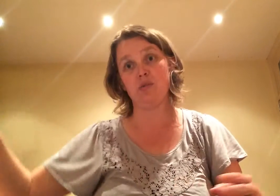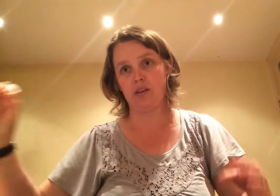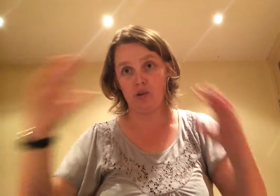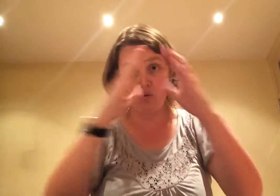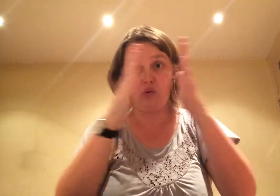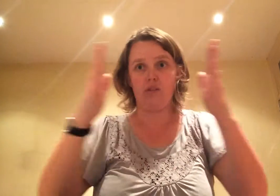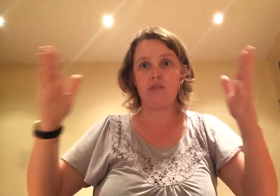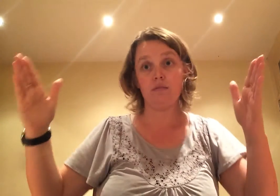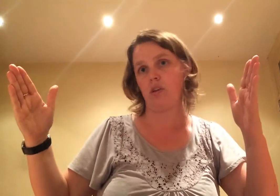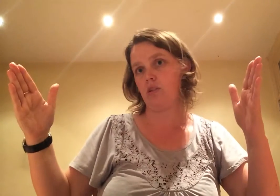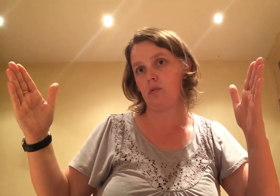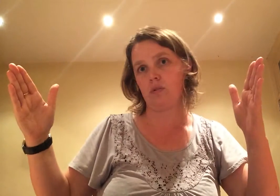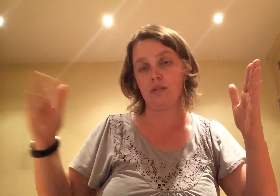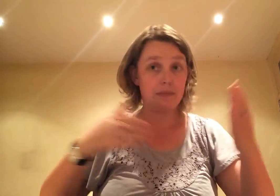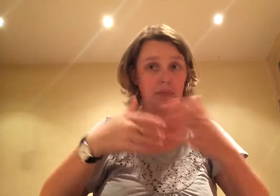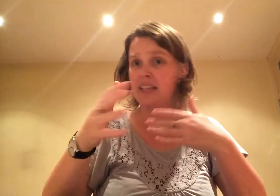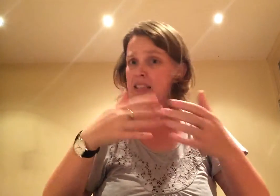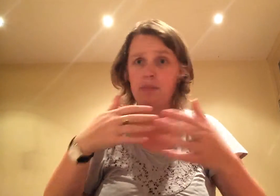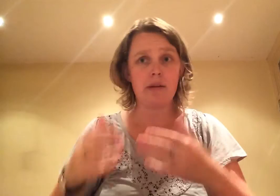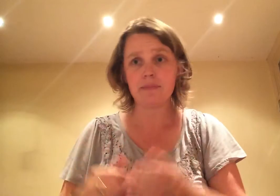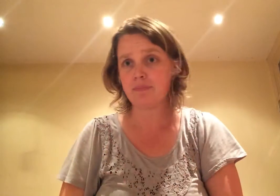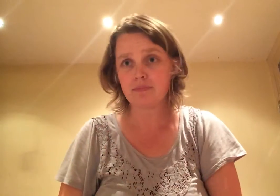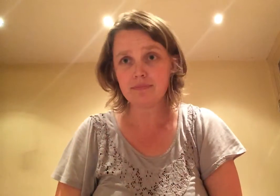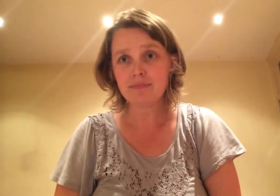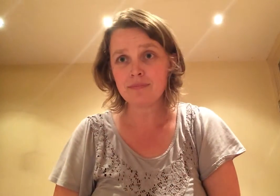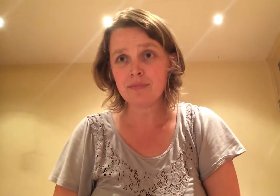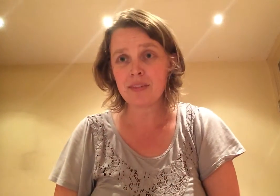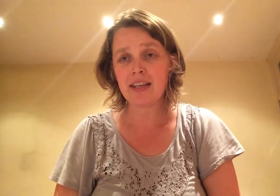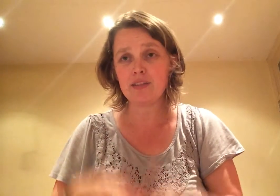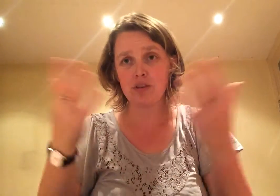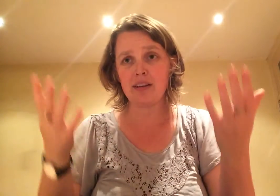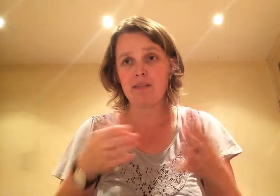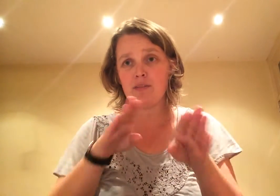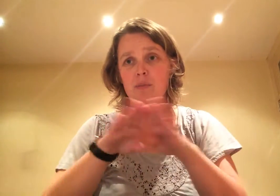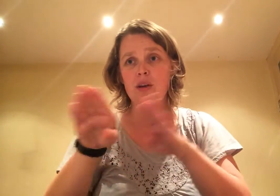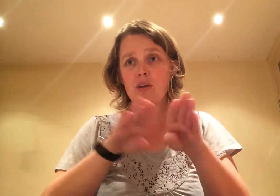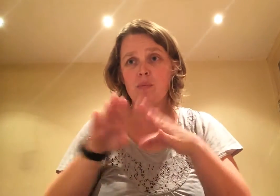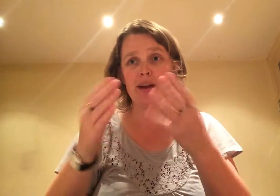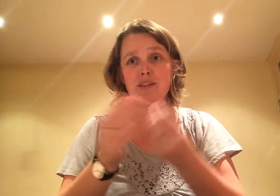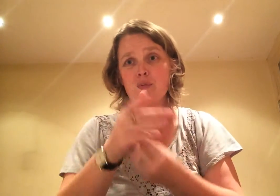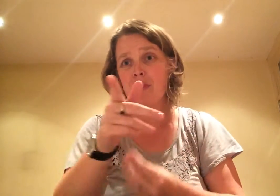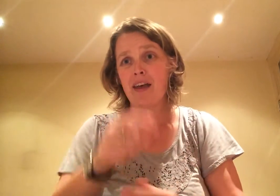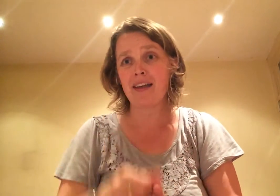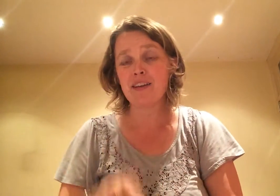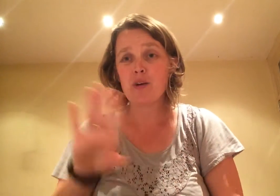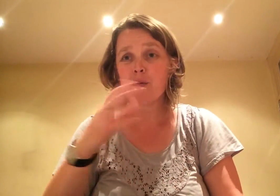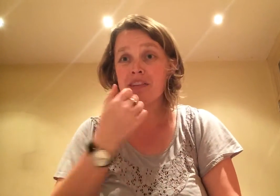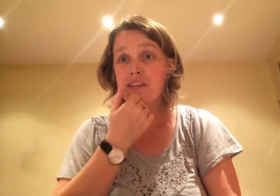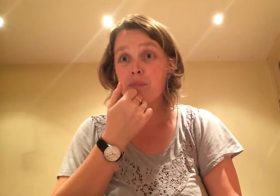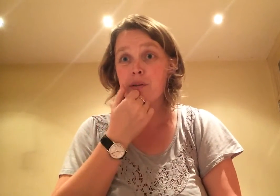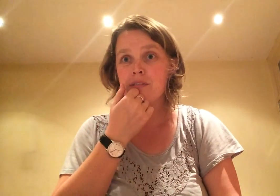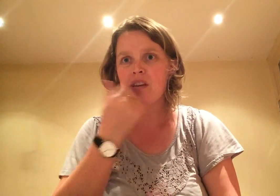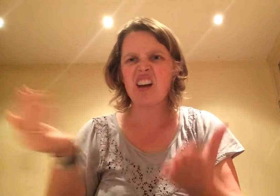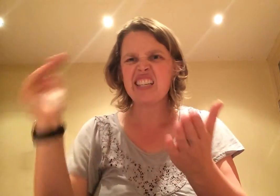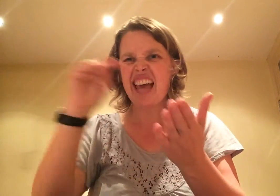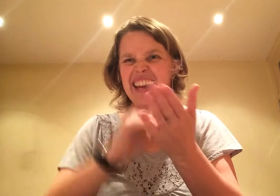it across. We can do it across. It doesn't matter. Okay, so you can practice with that, with the numbers. I just added